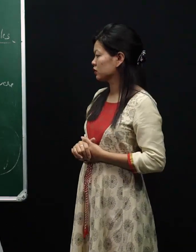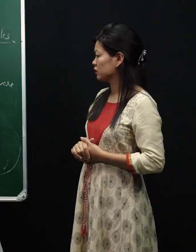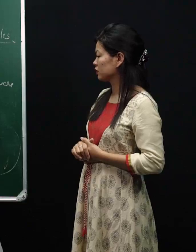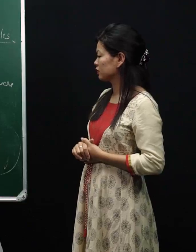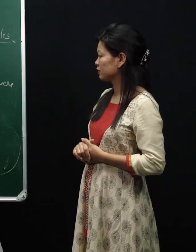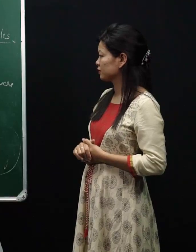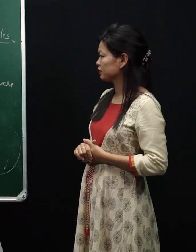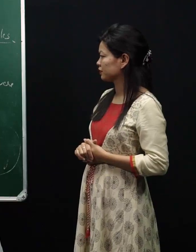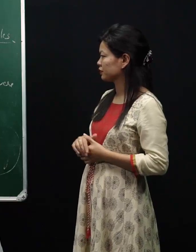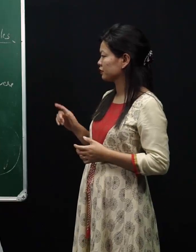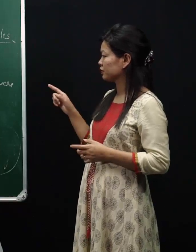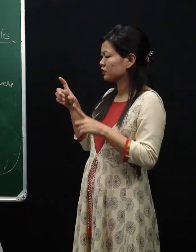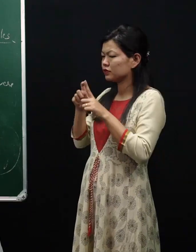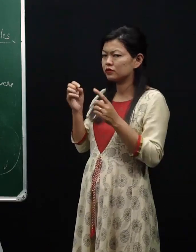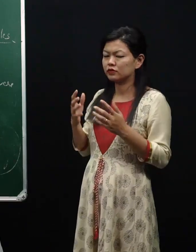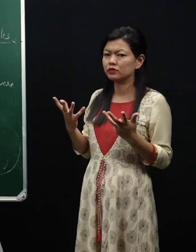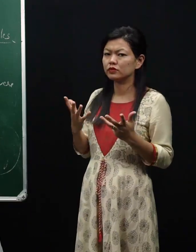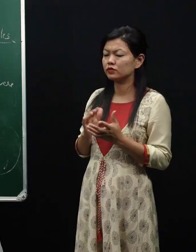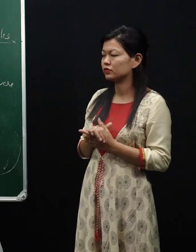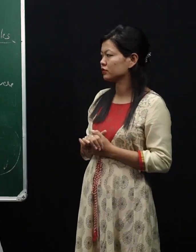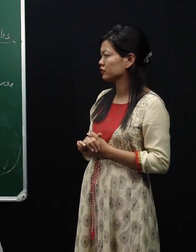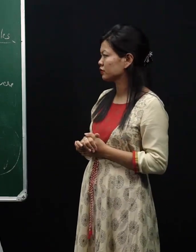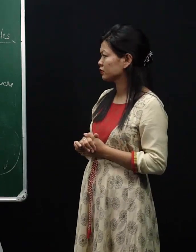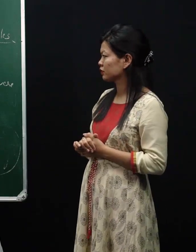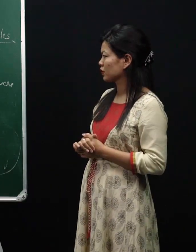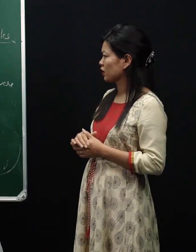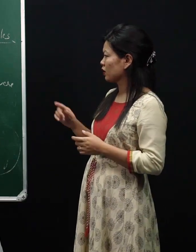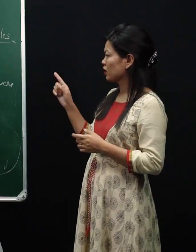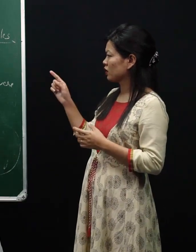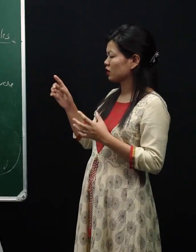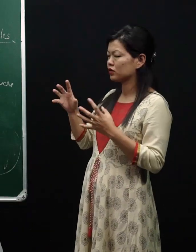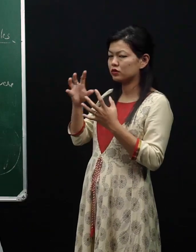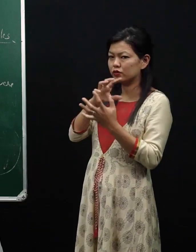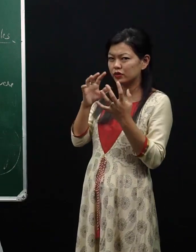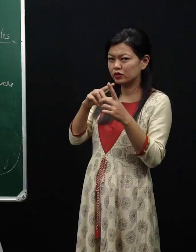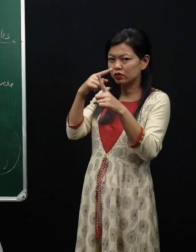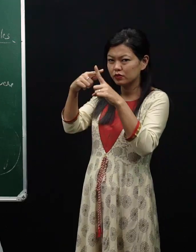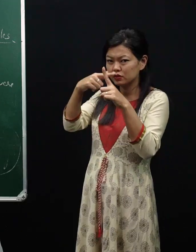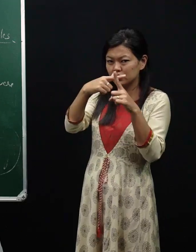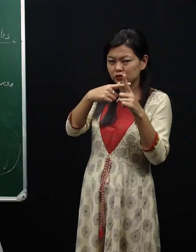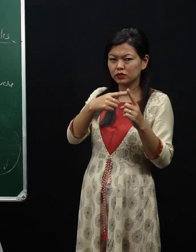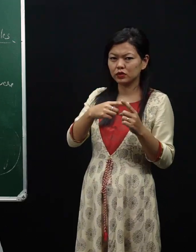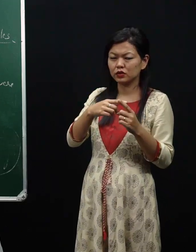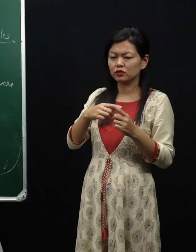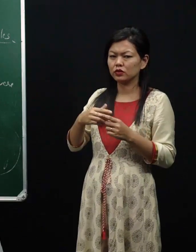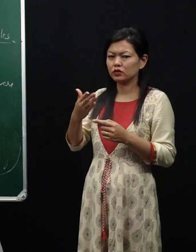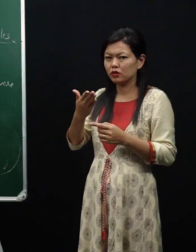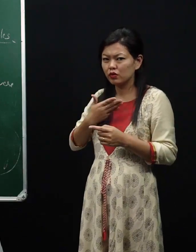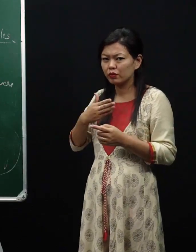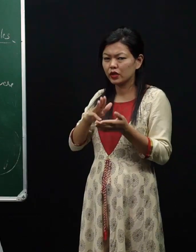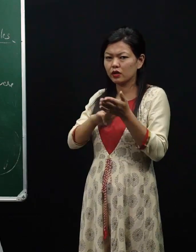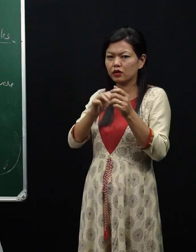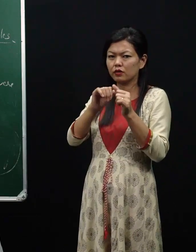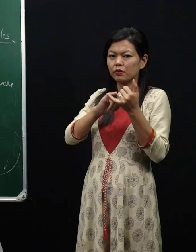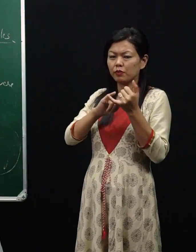this question, what we have to do? We have to see whether this reaction obeys the law of conservation of mass or not, okay? So